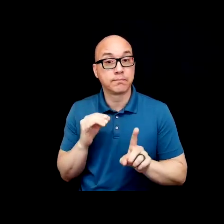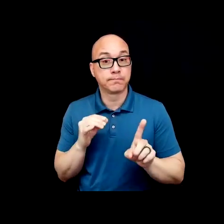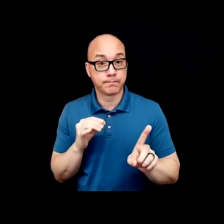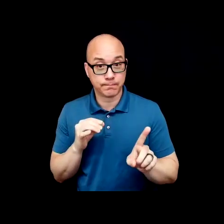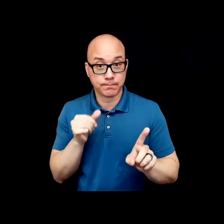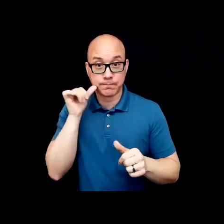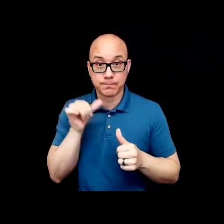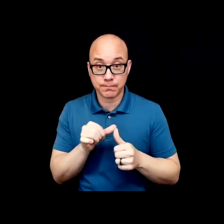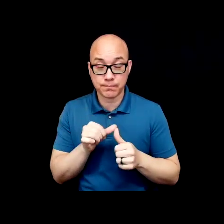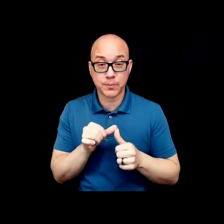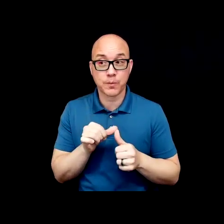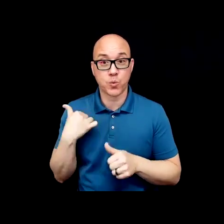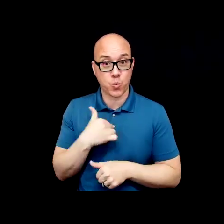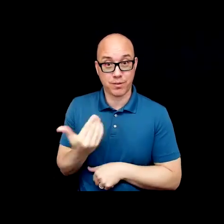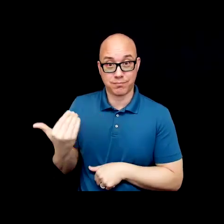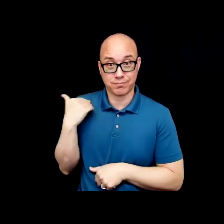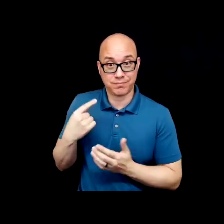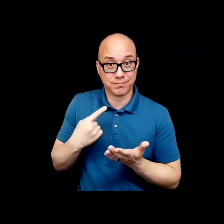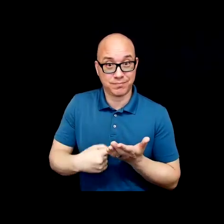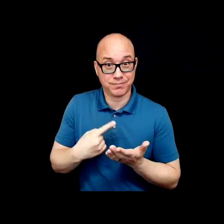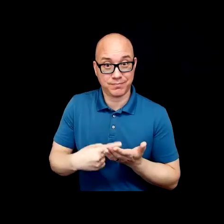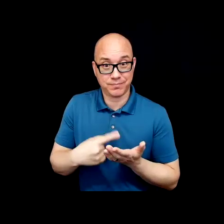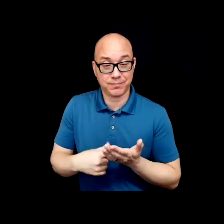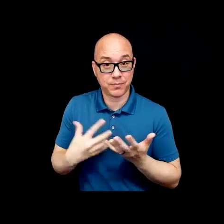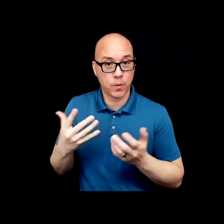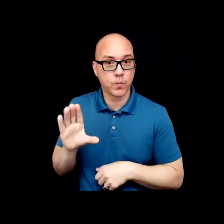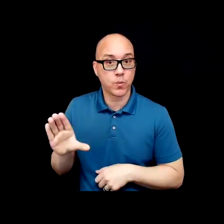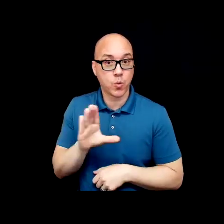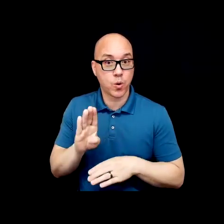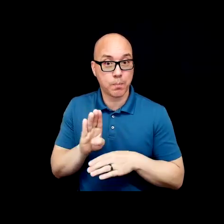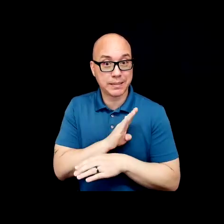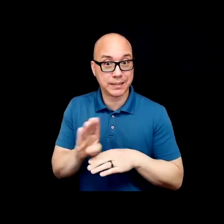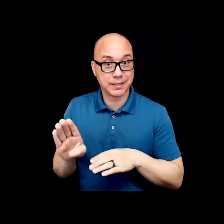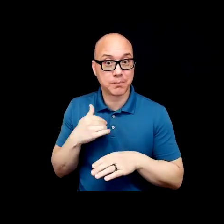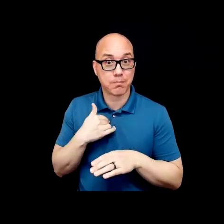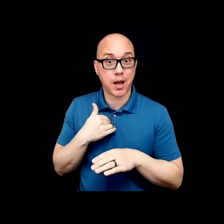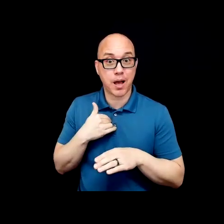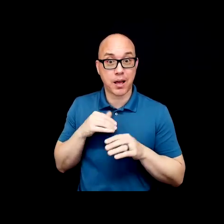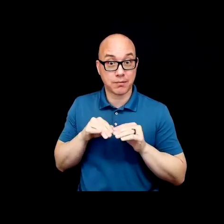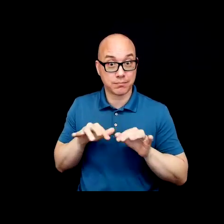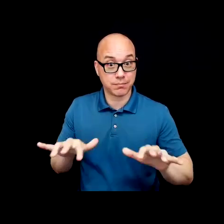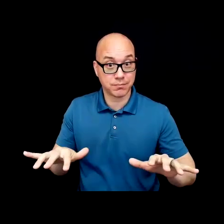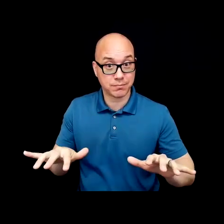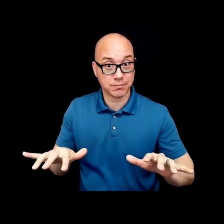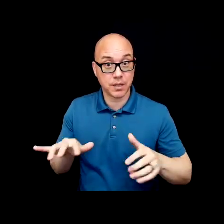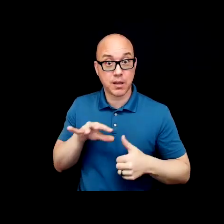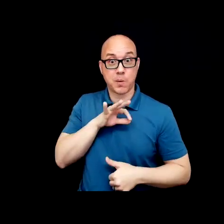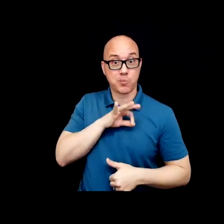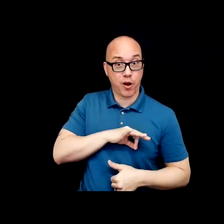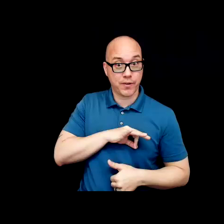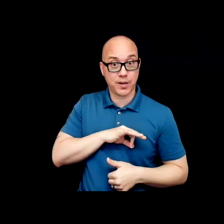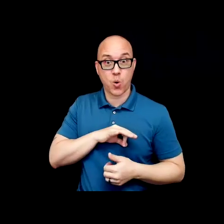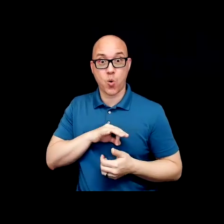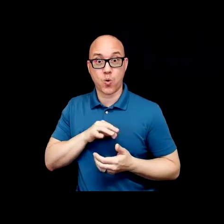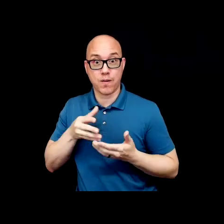about, your business has to distribute the profit or the loss to the members. And so we want to